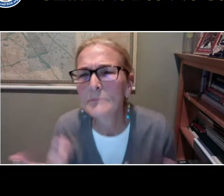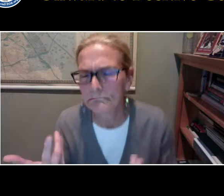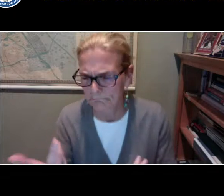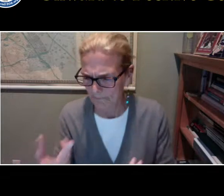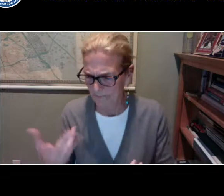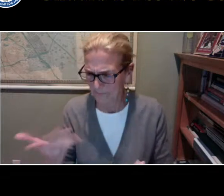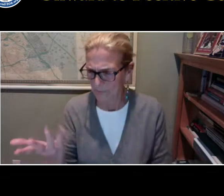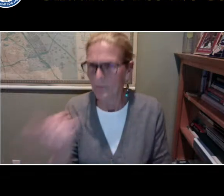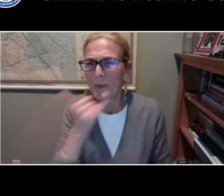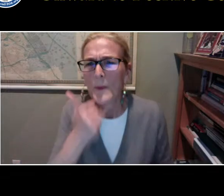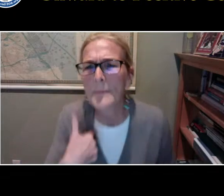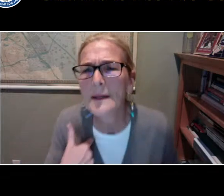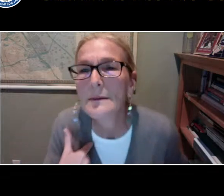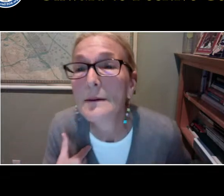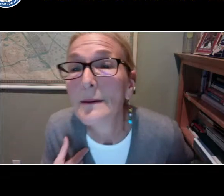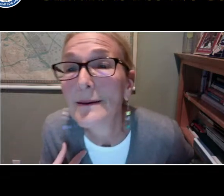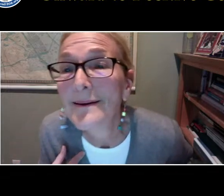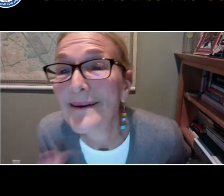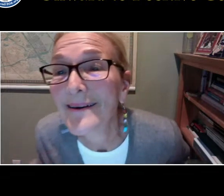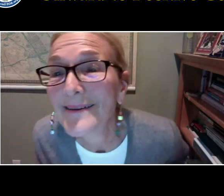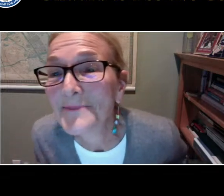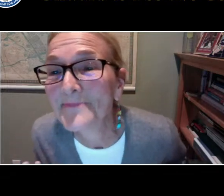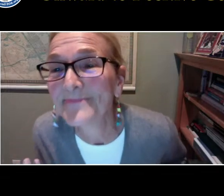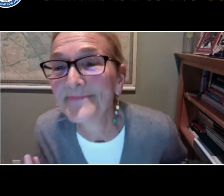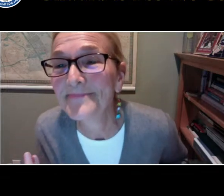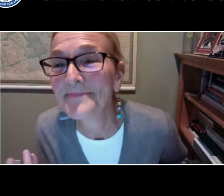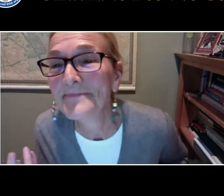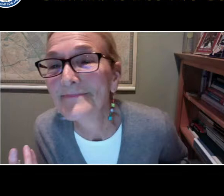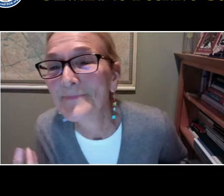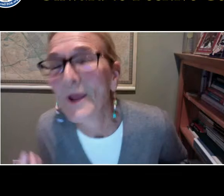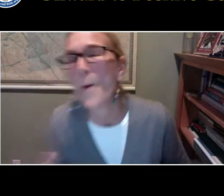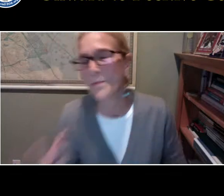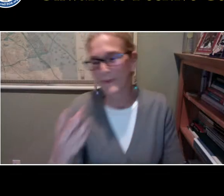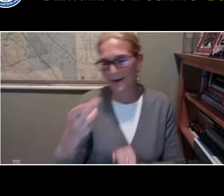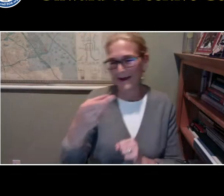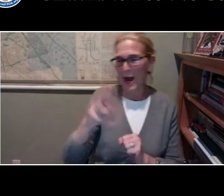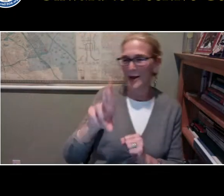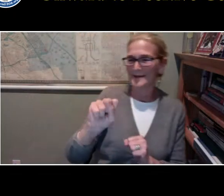see in the second box, oh my goodness, I'm even having a hard time reading it. What's wrong with me?